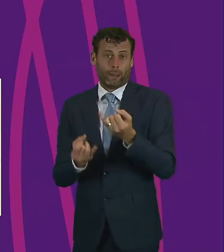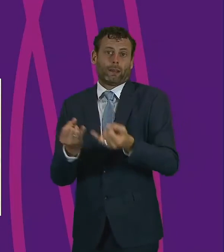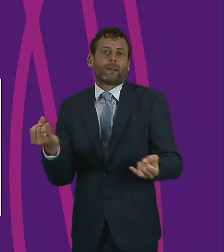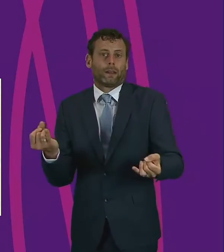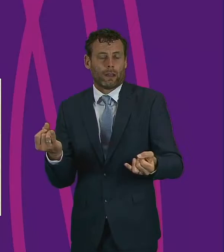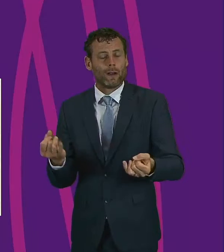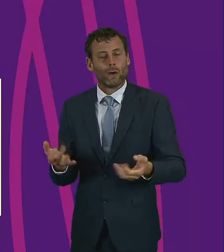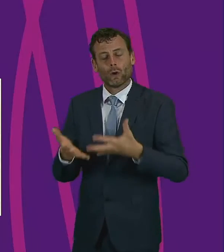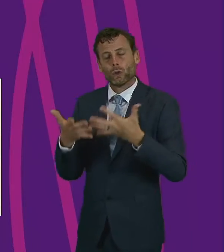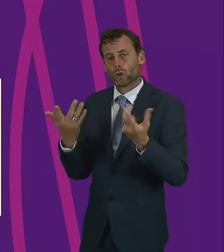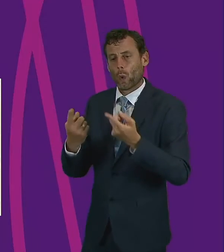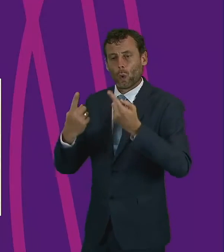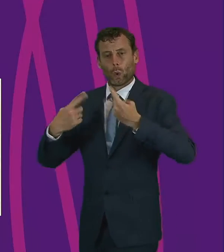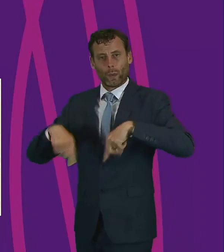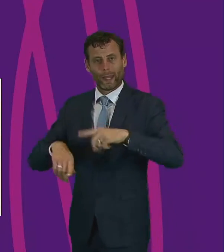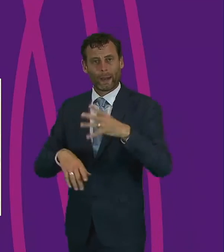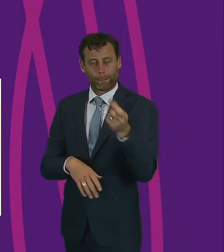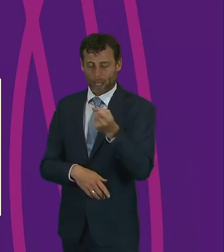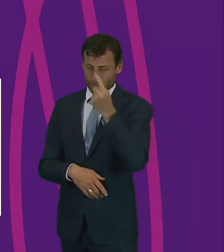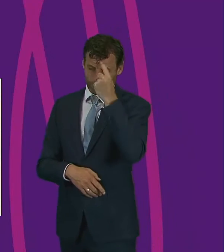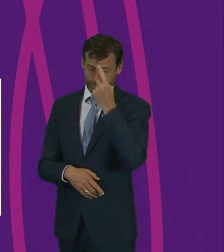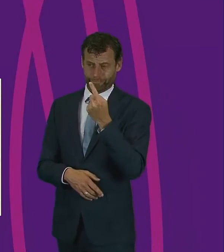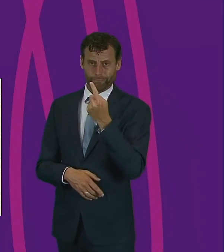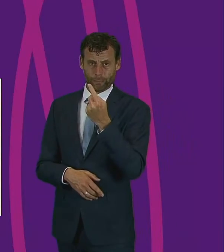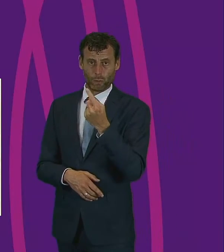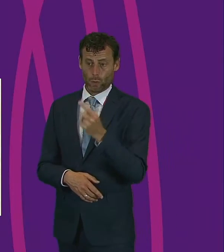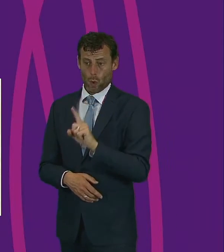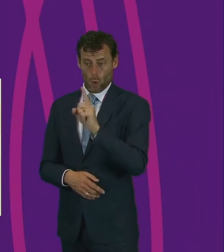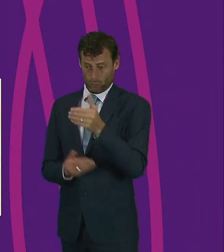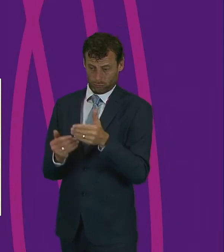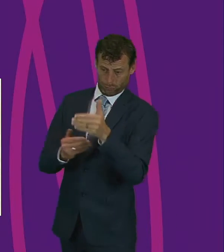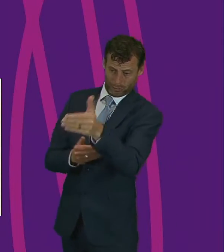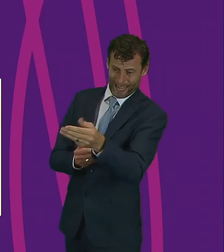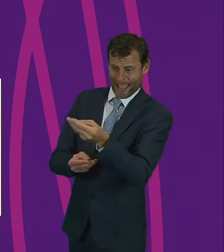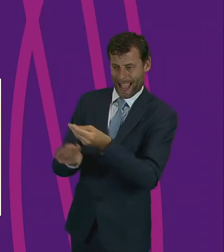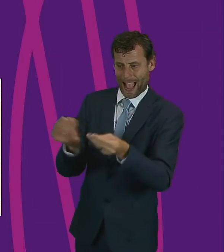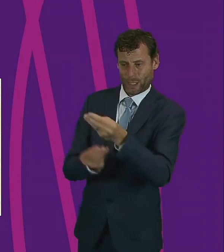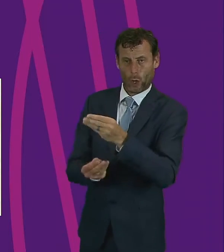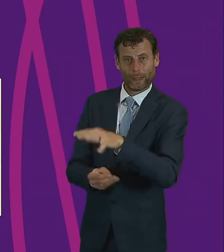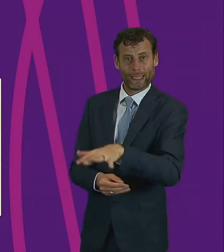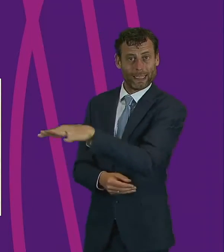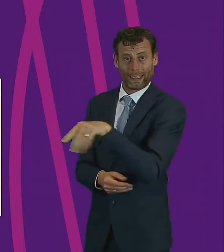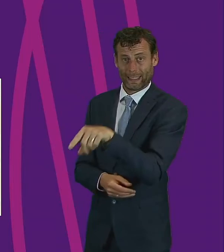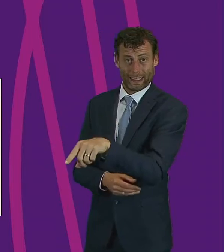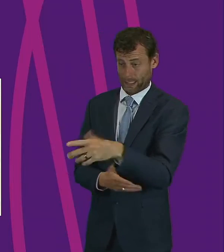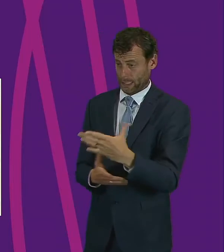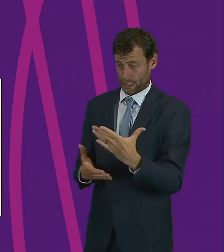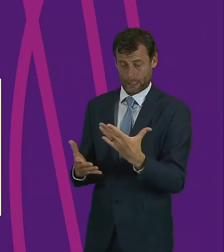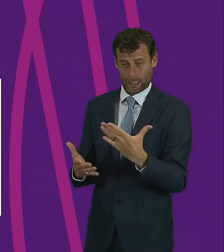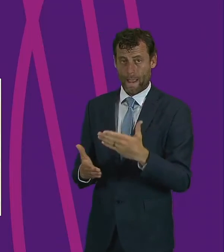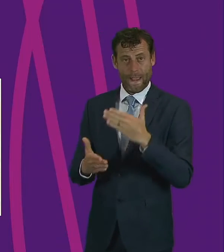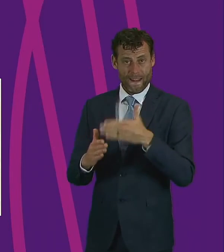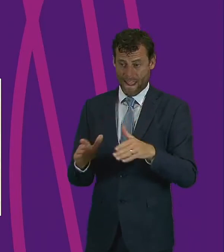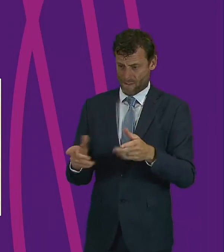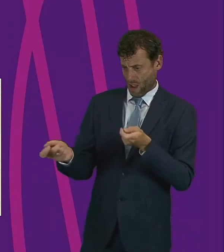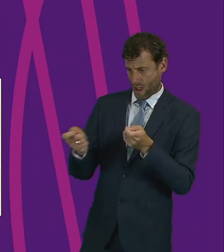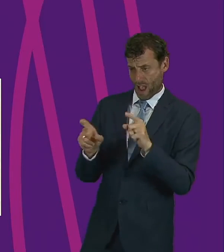realistic about the scale of the challenge ahead. The economic situation we're facing is unprecedented, and it will require